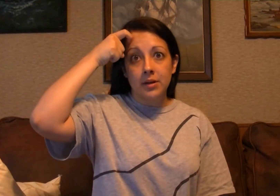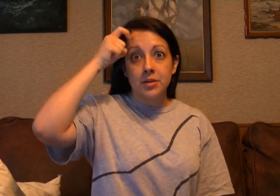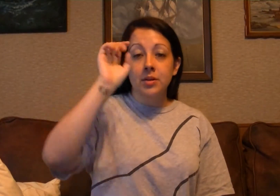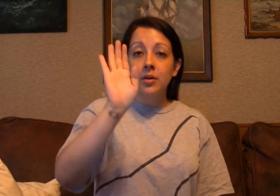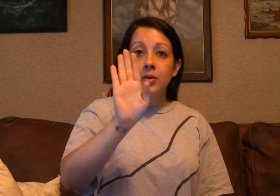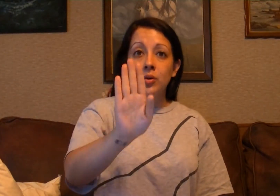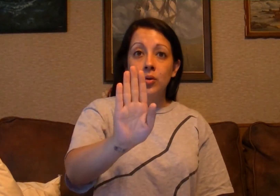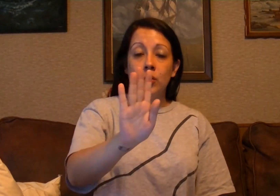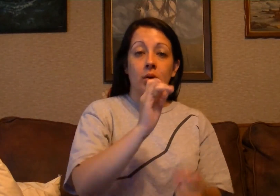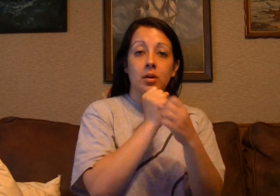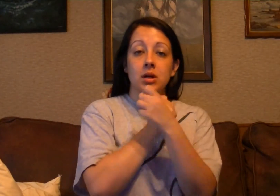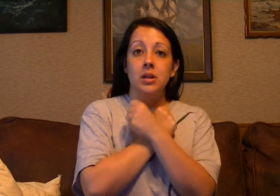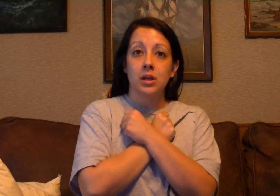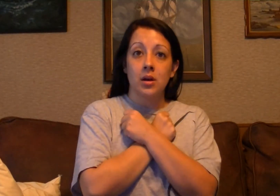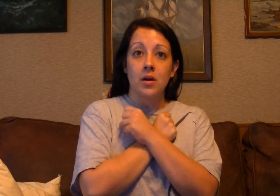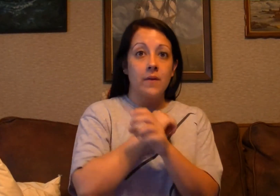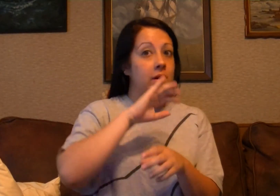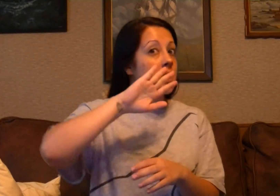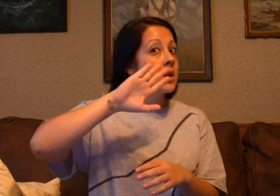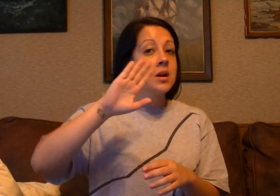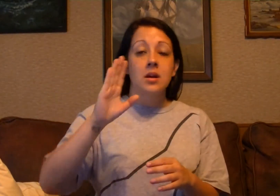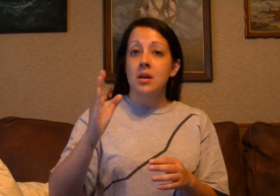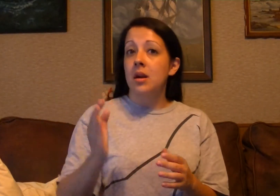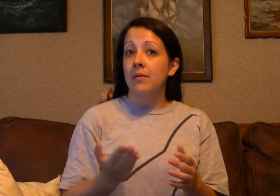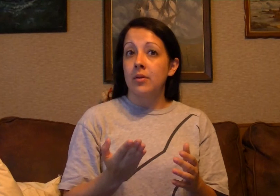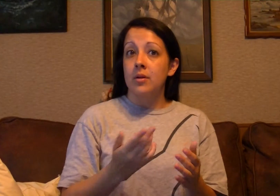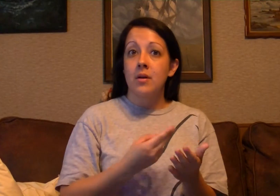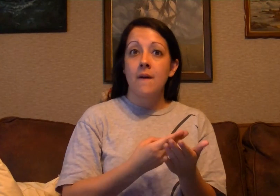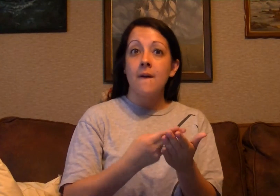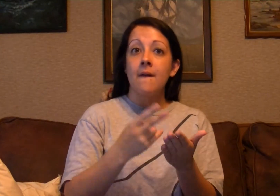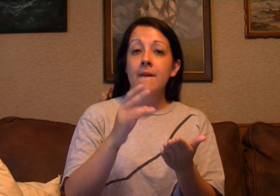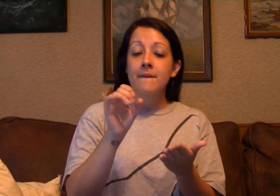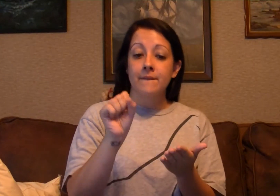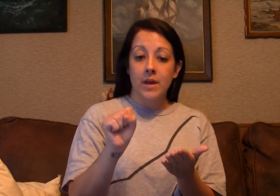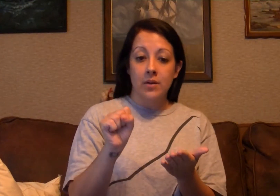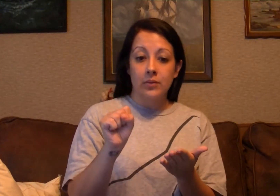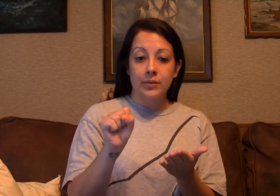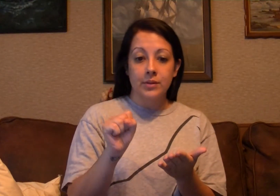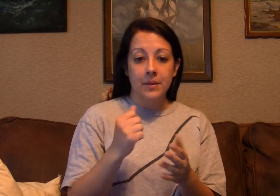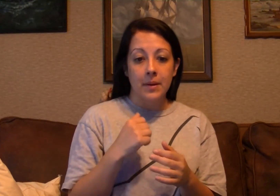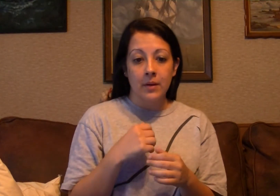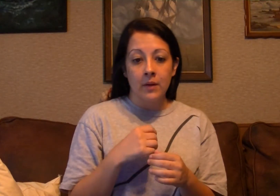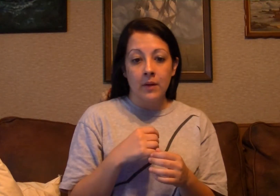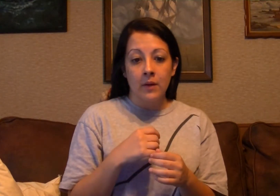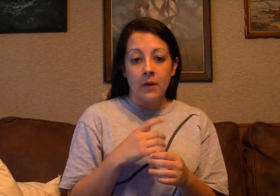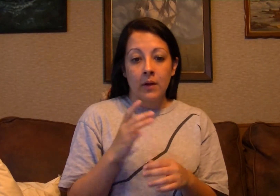'Cause your love never fails.